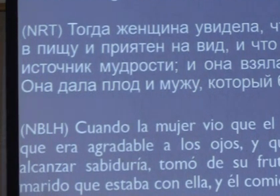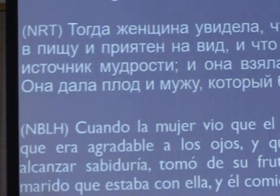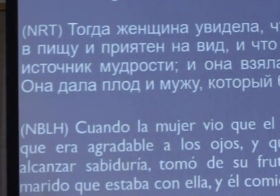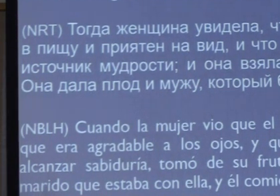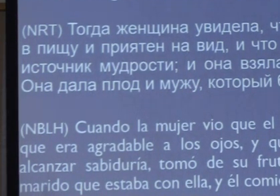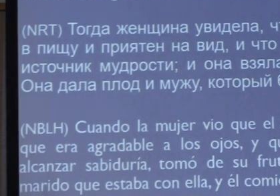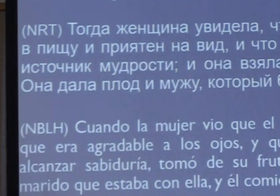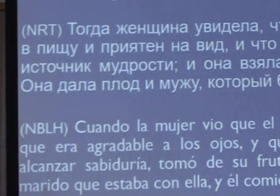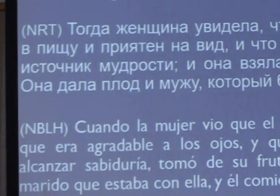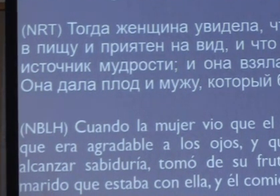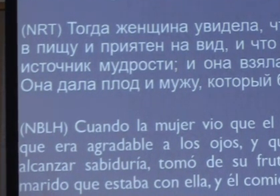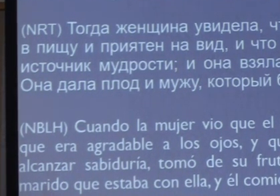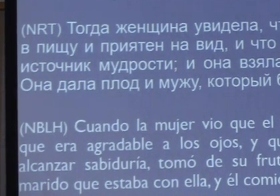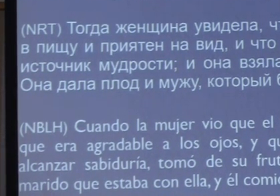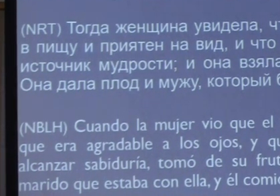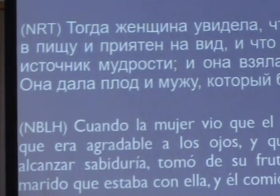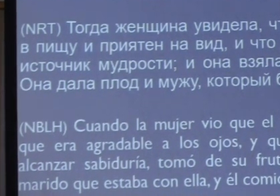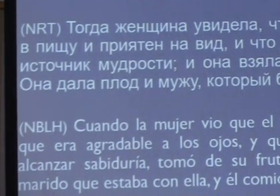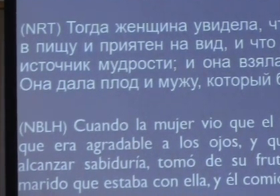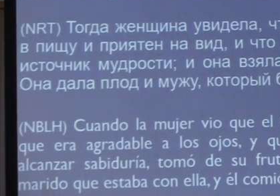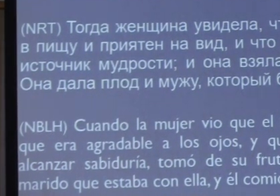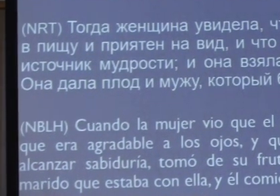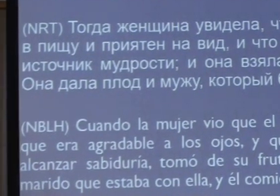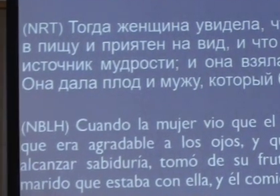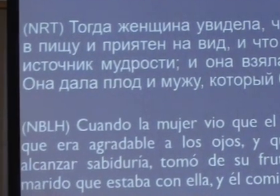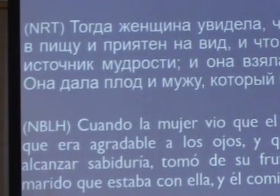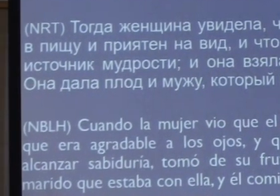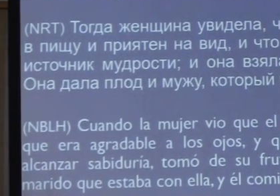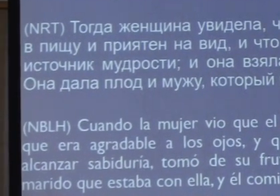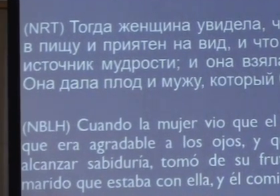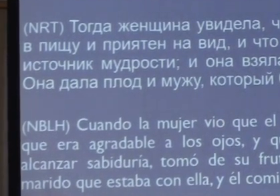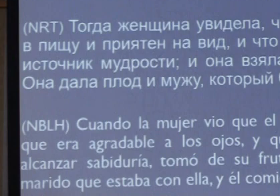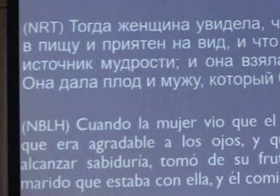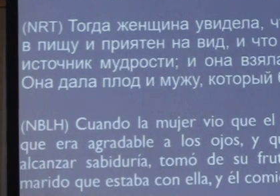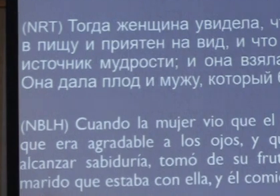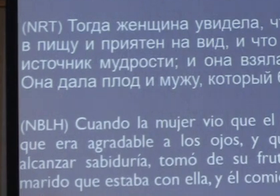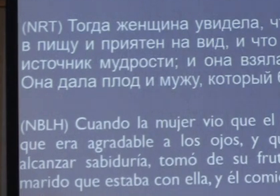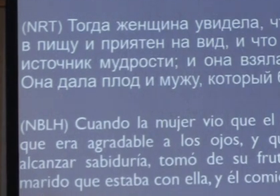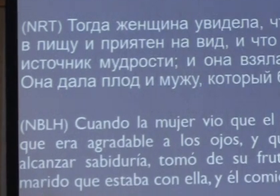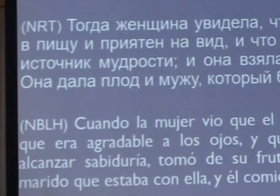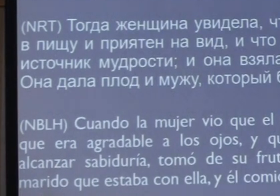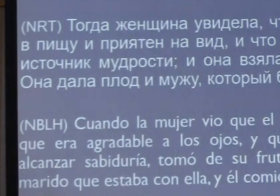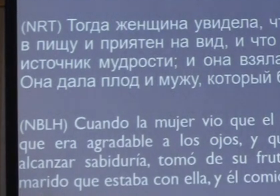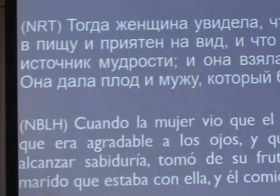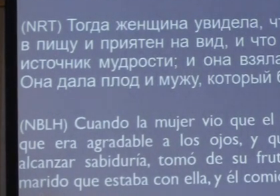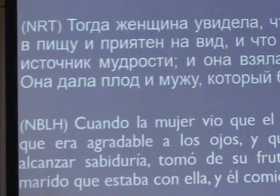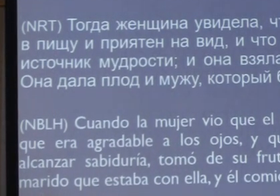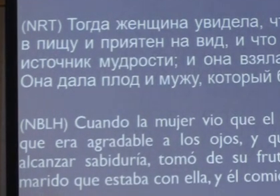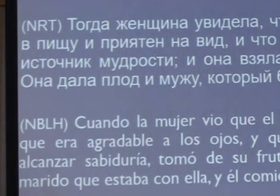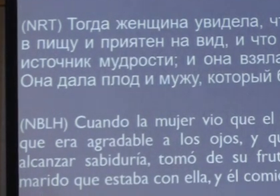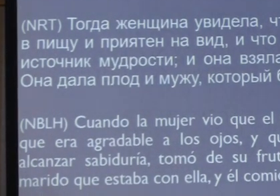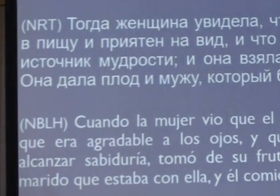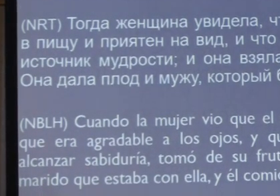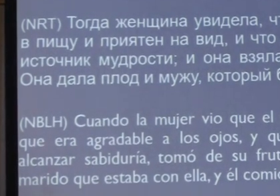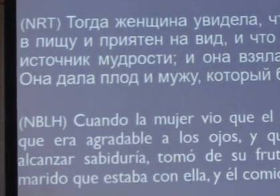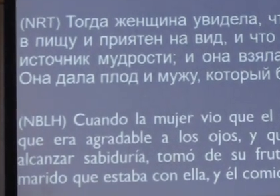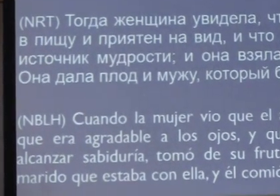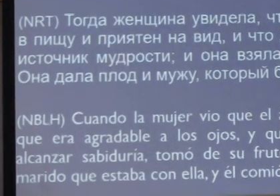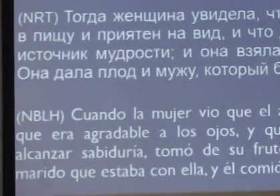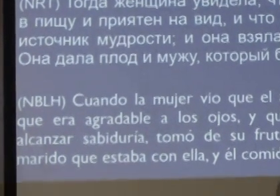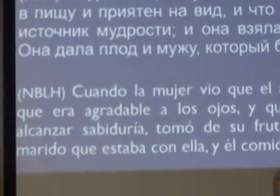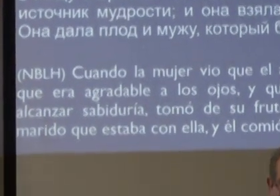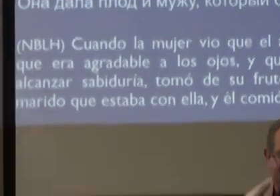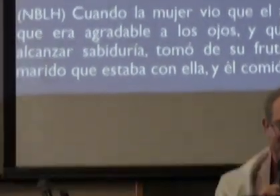of its fruit, and she ate. She also gave to her husband, who was with her, and he ate." See, they